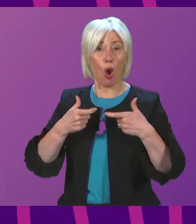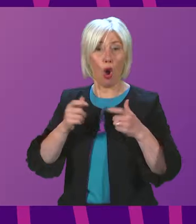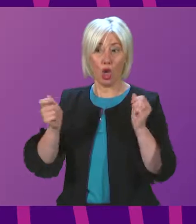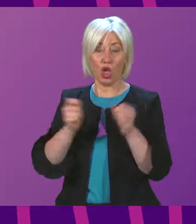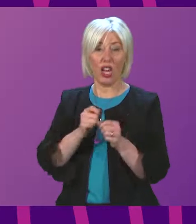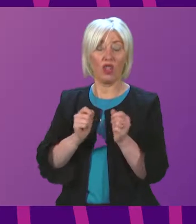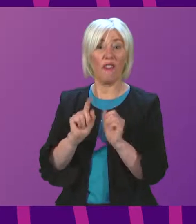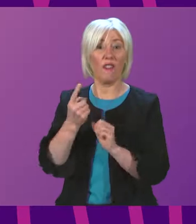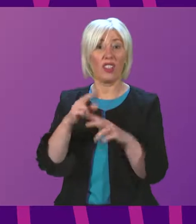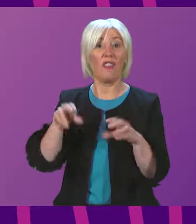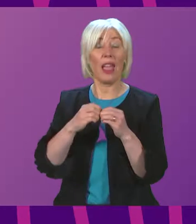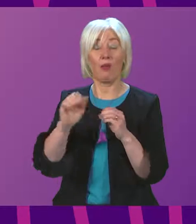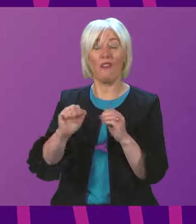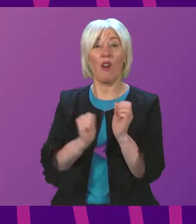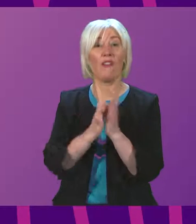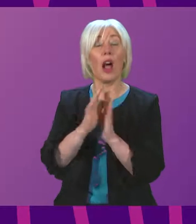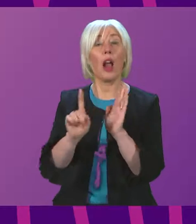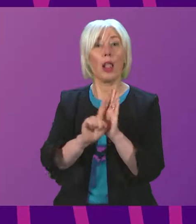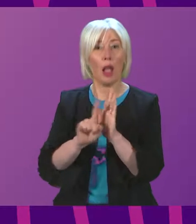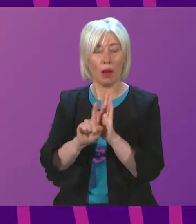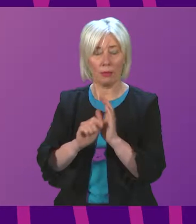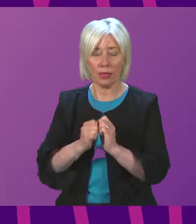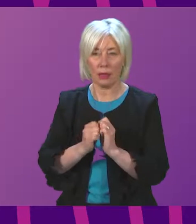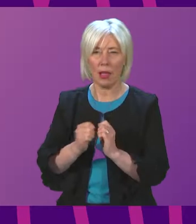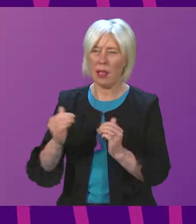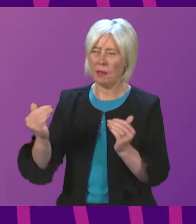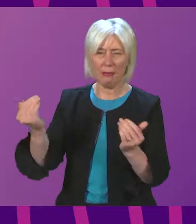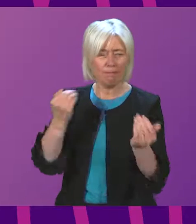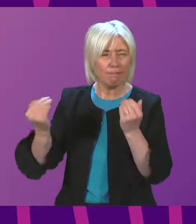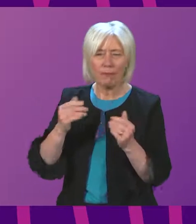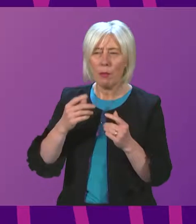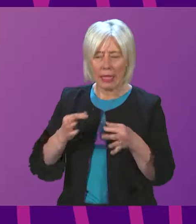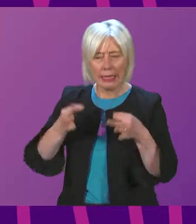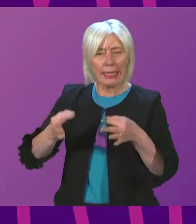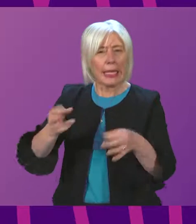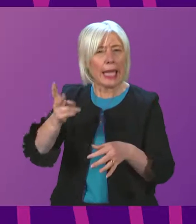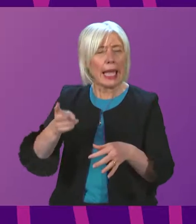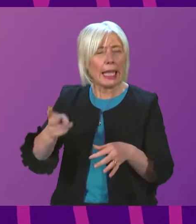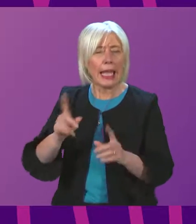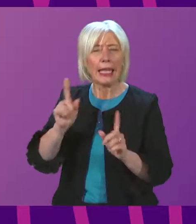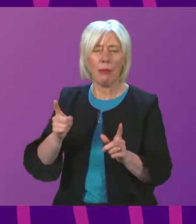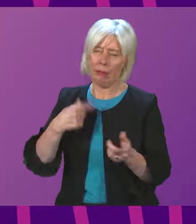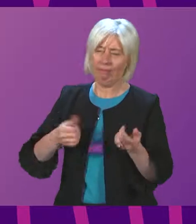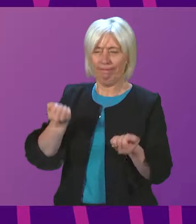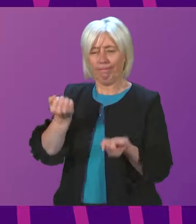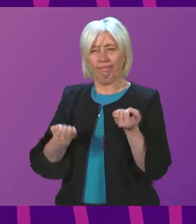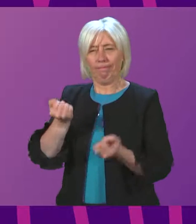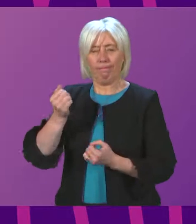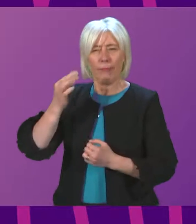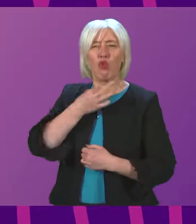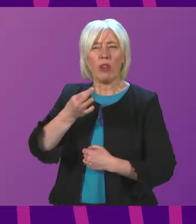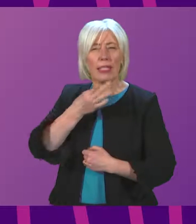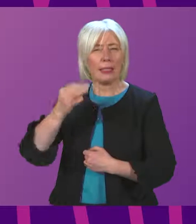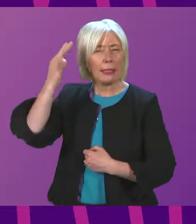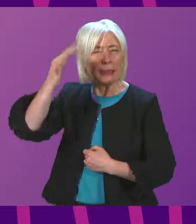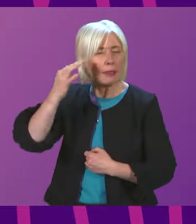February in Scotland, and there have been calls for a further delay to this legislation, but having considered the balance of risks, I am clear that it is not